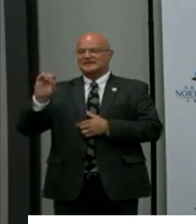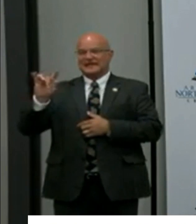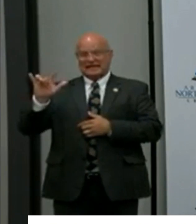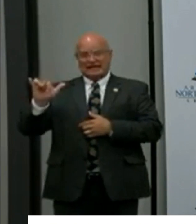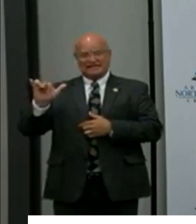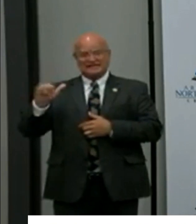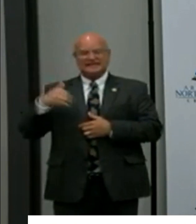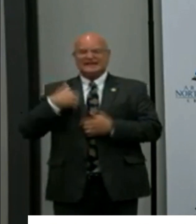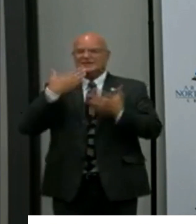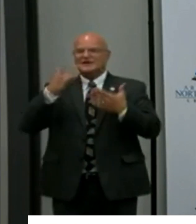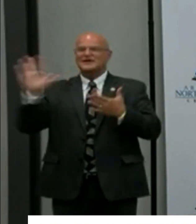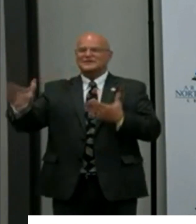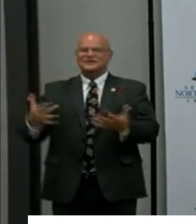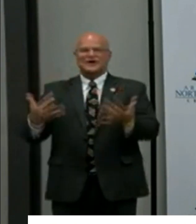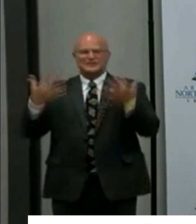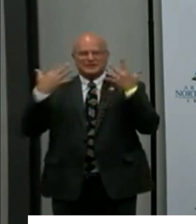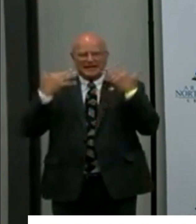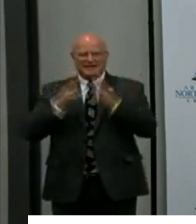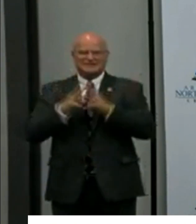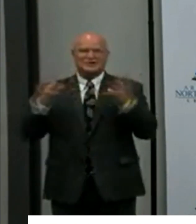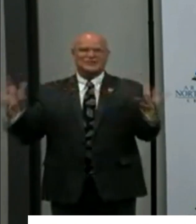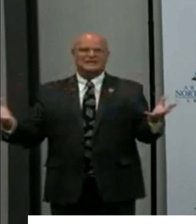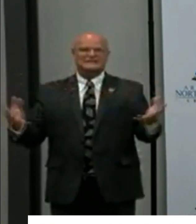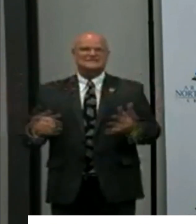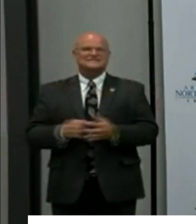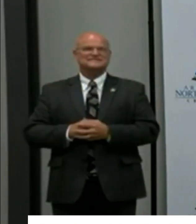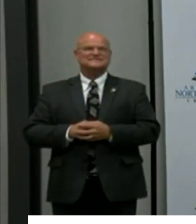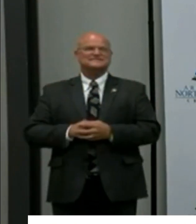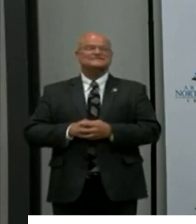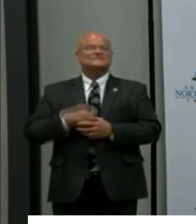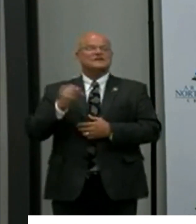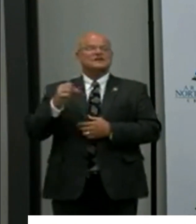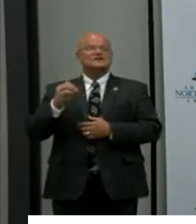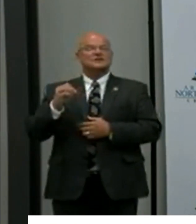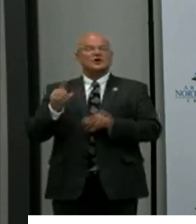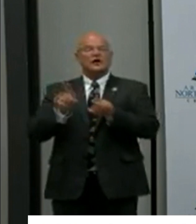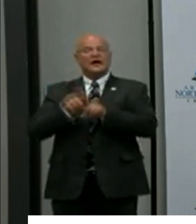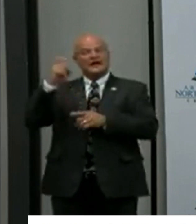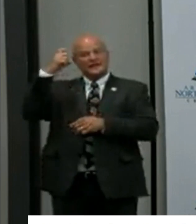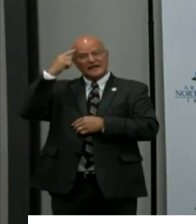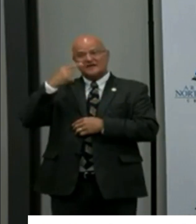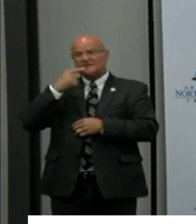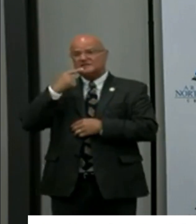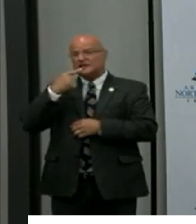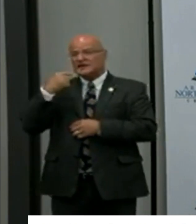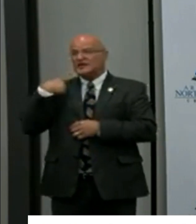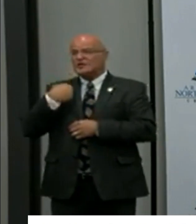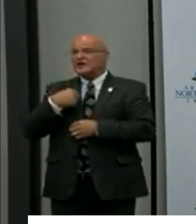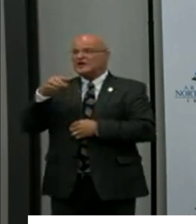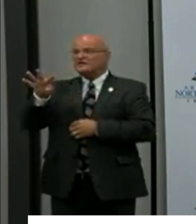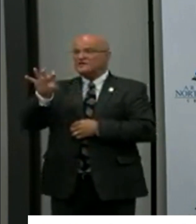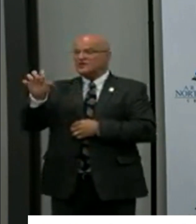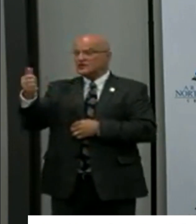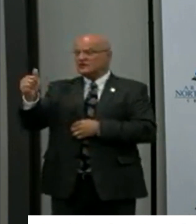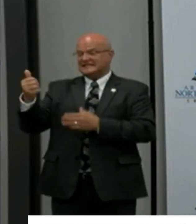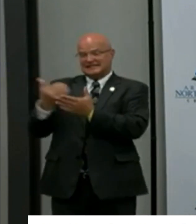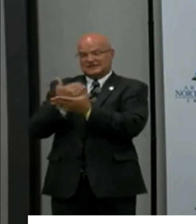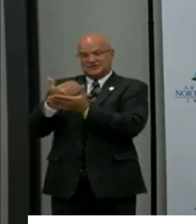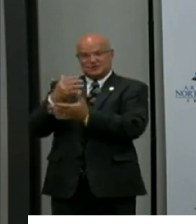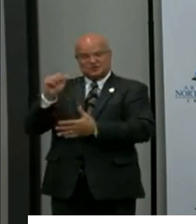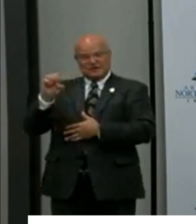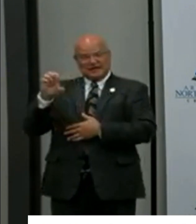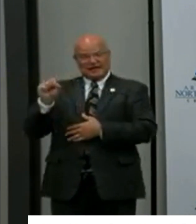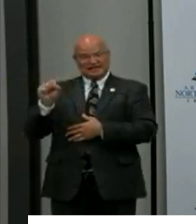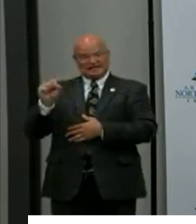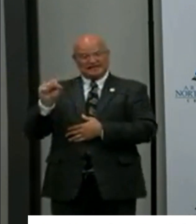I appreciate your hospitality so much. So, as the Governor said, we had 410 new cases,